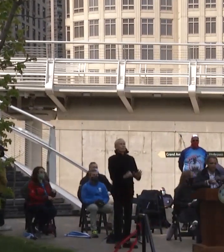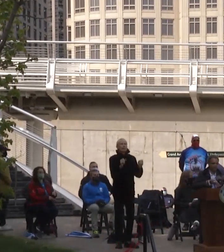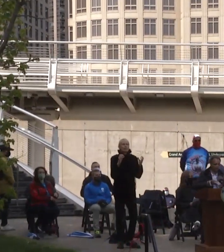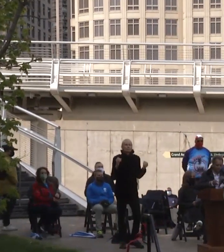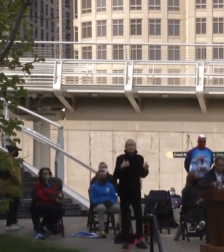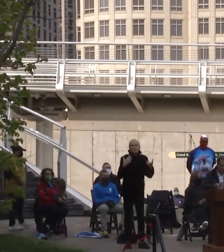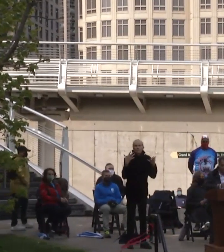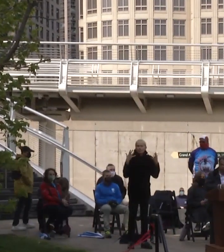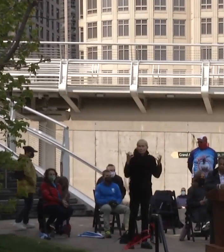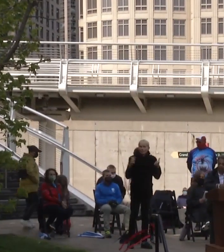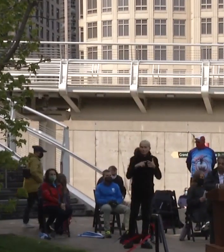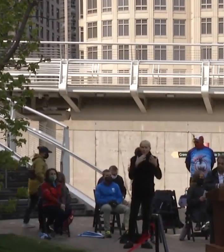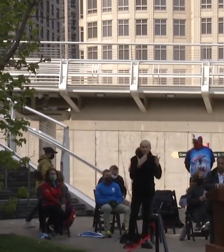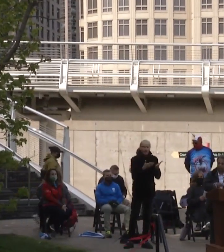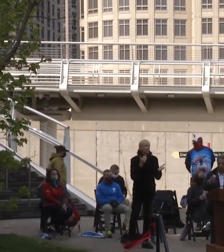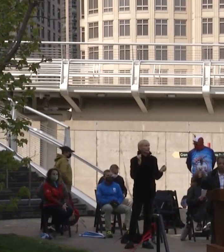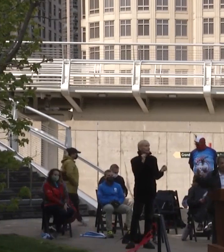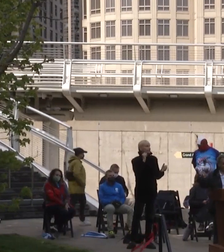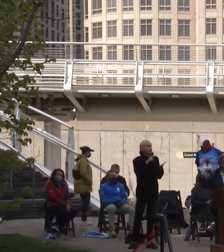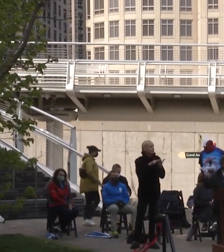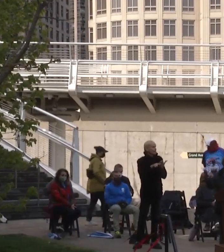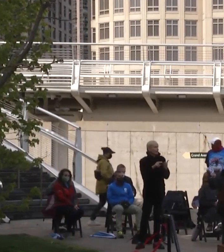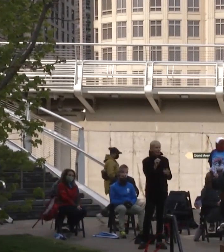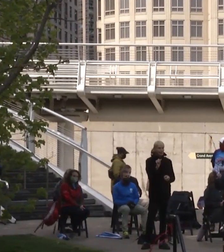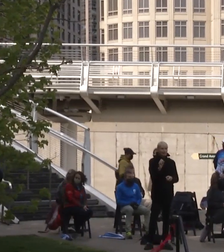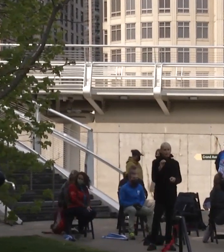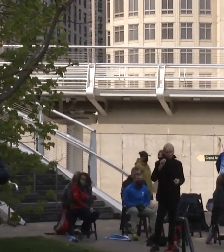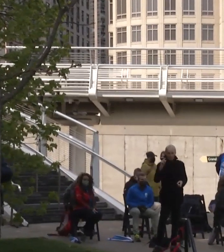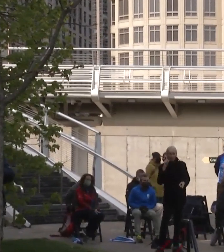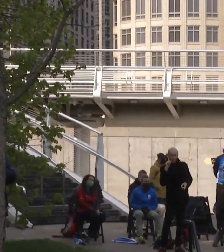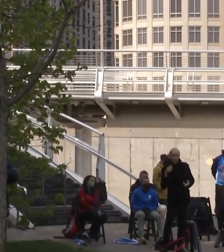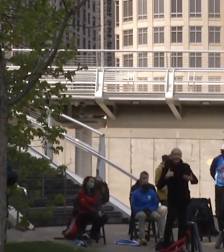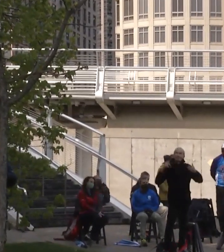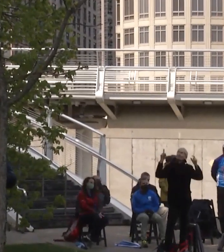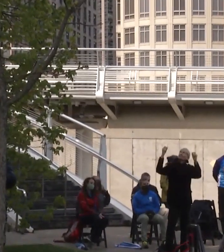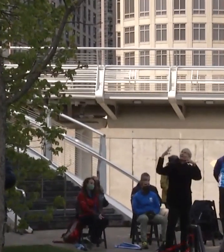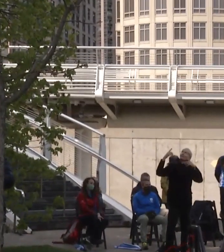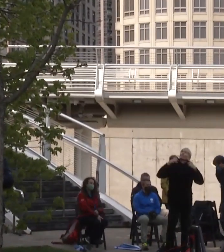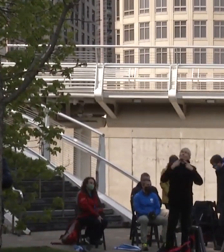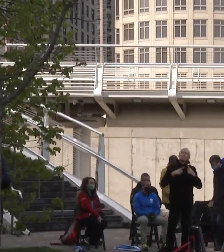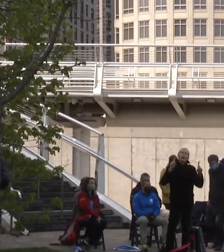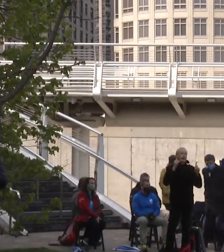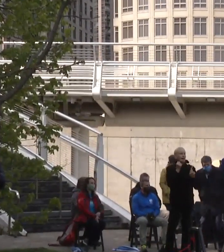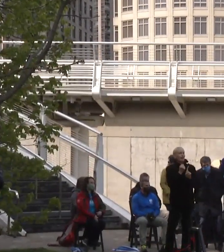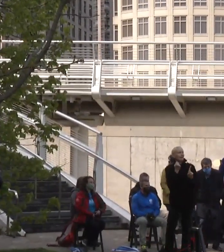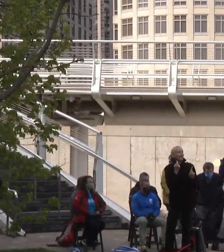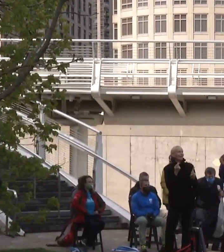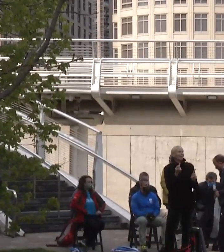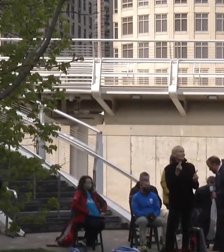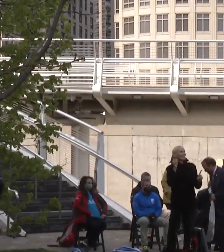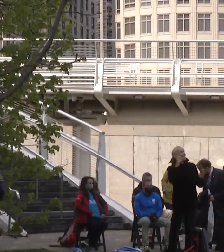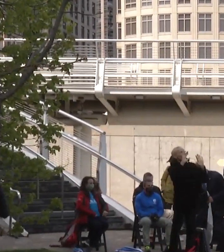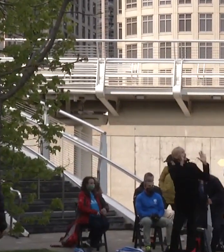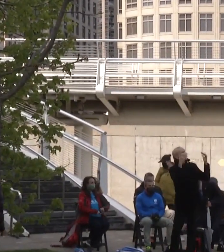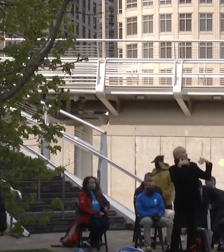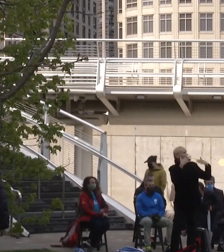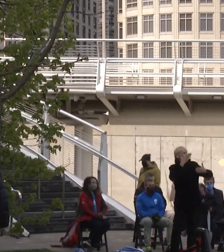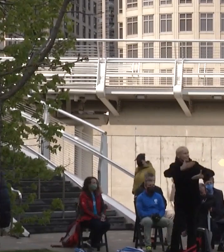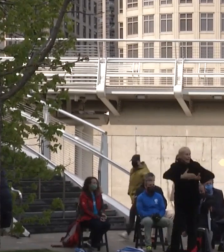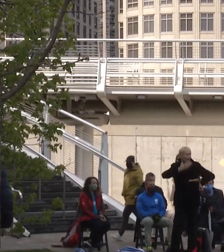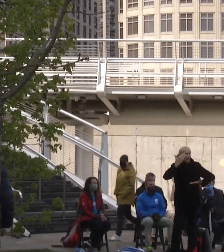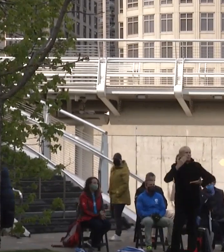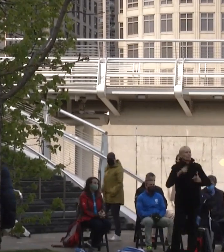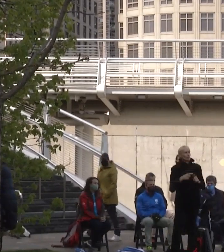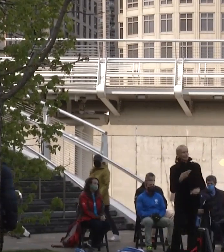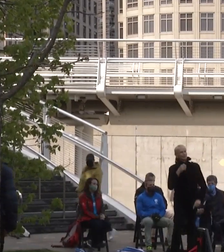So I want to thank Secretary Osman for having the sun come out, which the clouds broke and the rain stopped when he